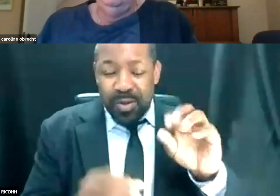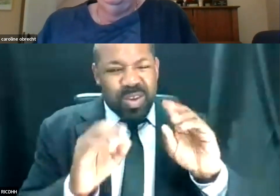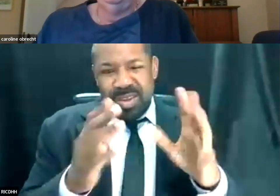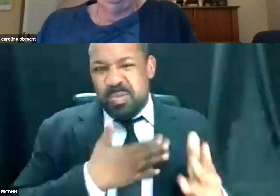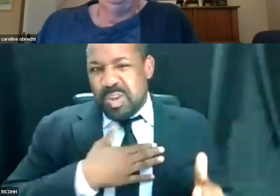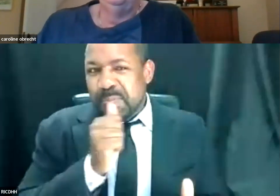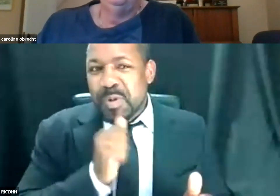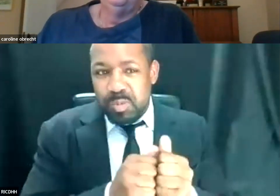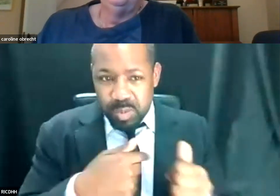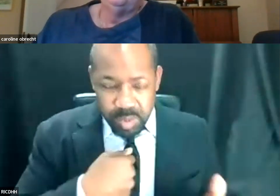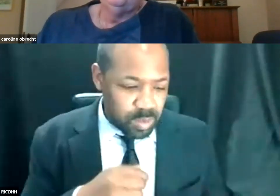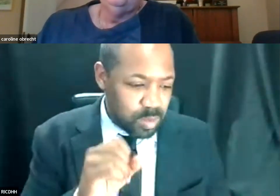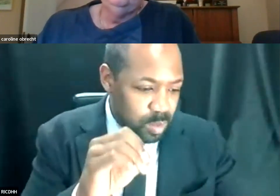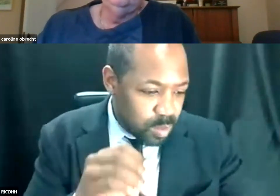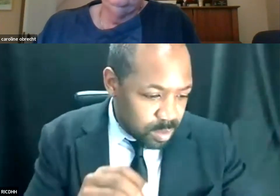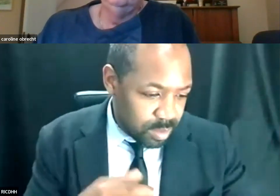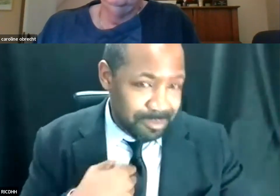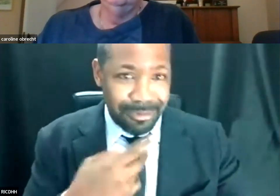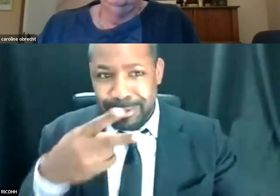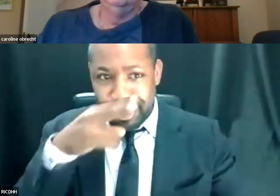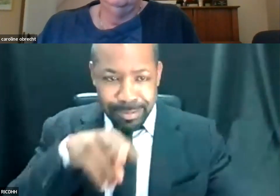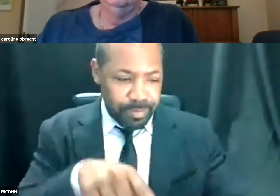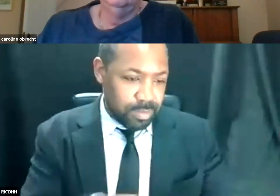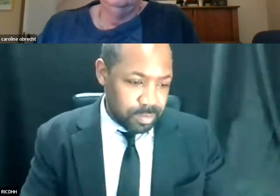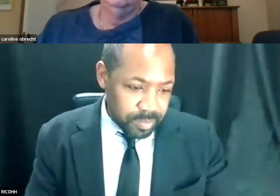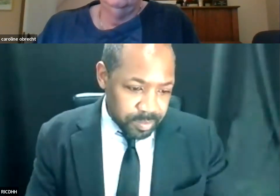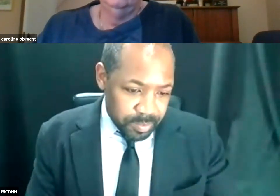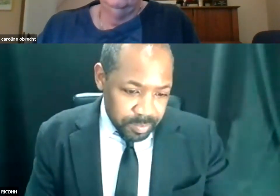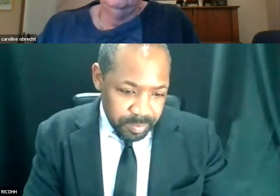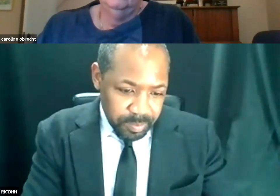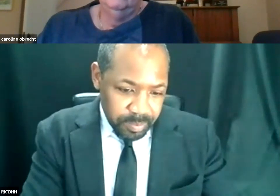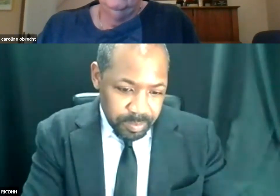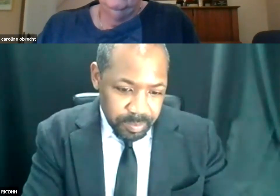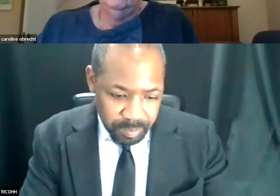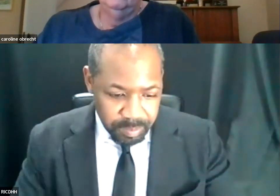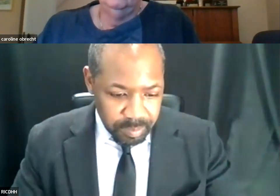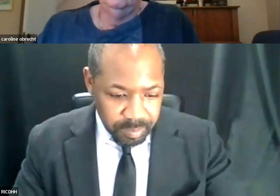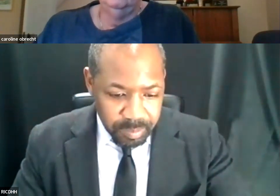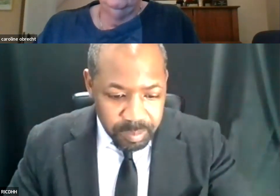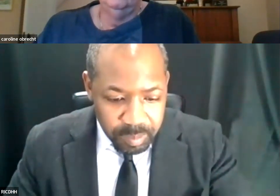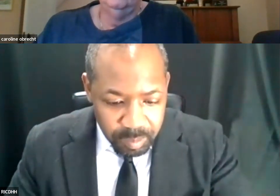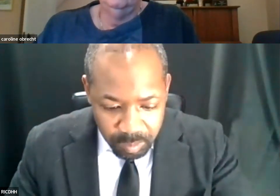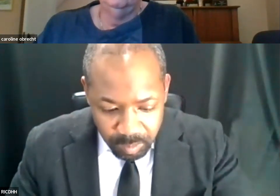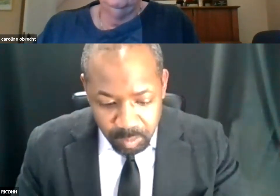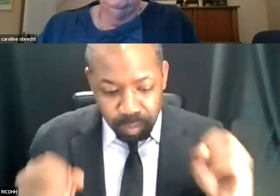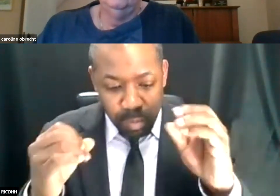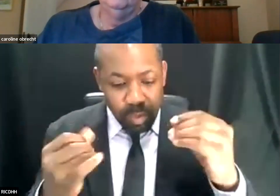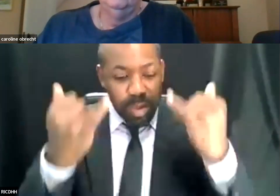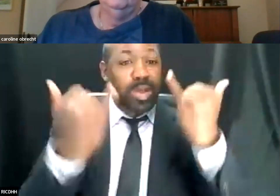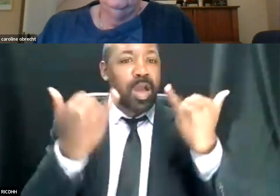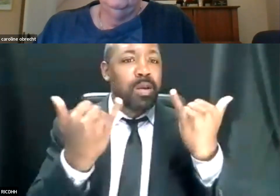I transferred to a new one. So please bear with me as I go through the technology and the difficulties it presents.